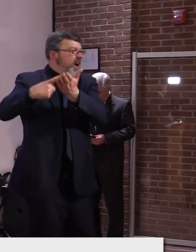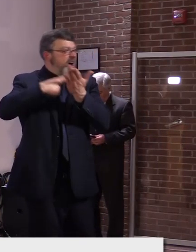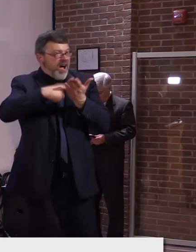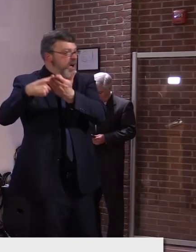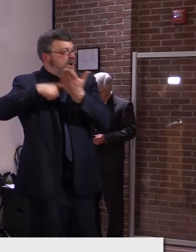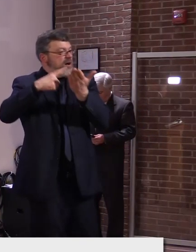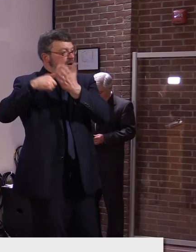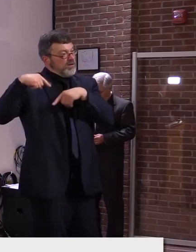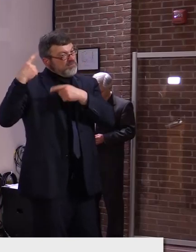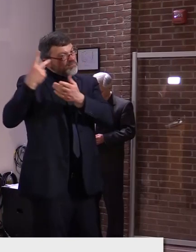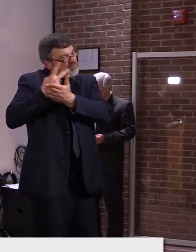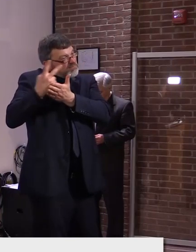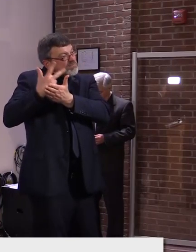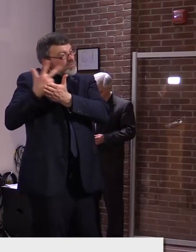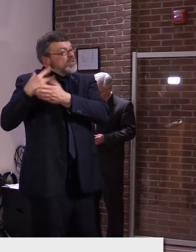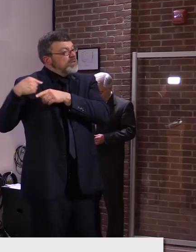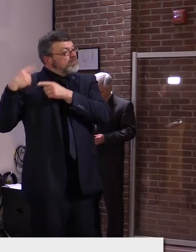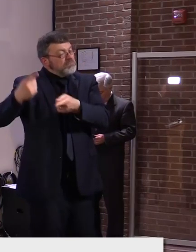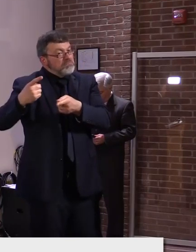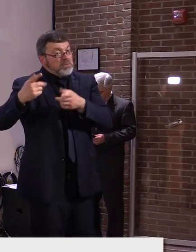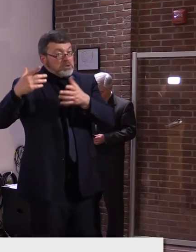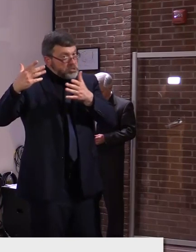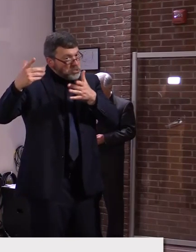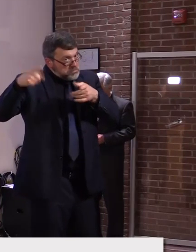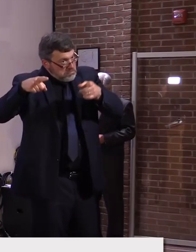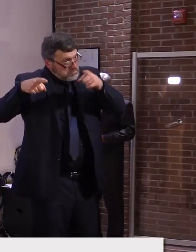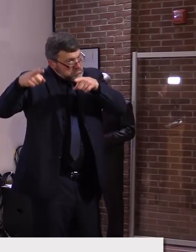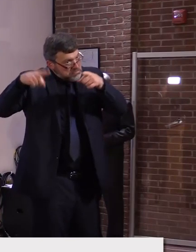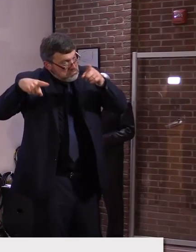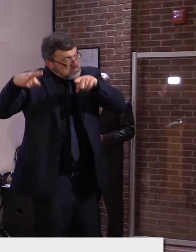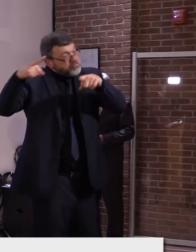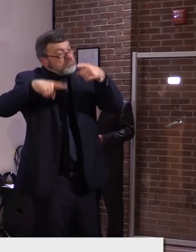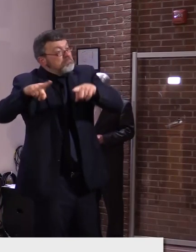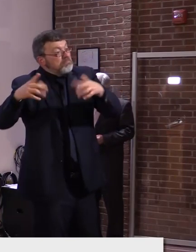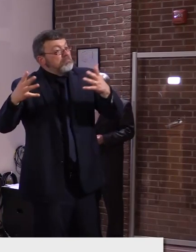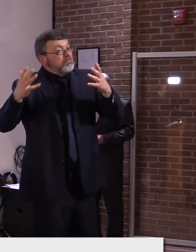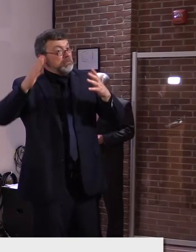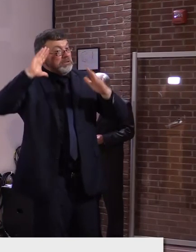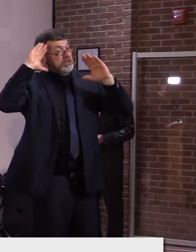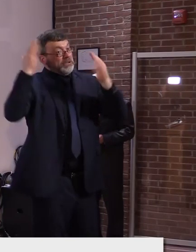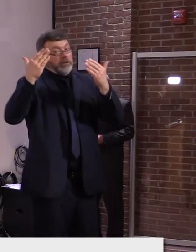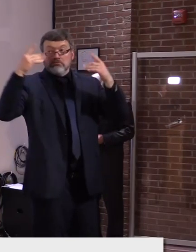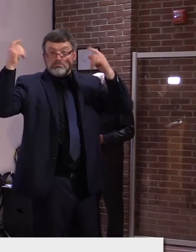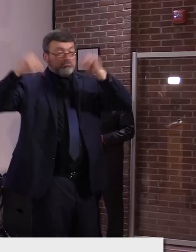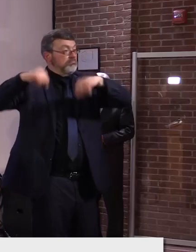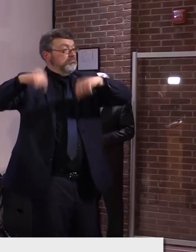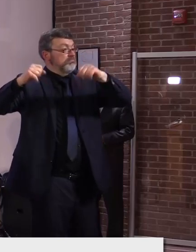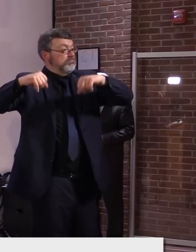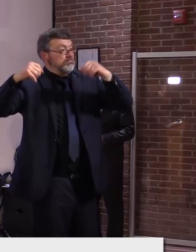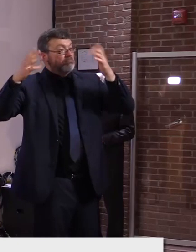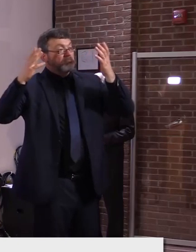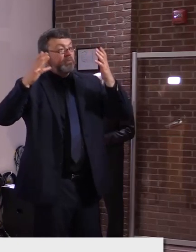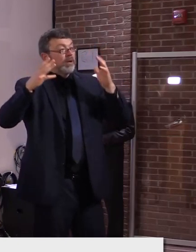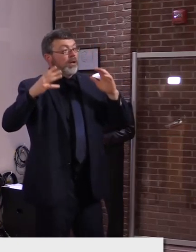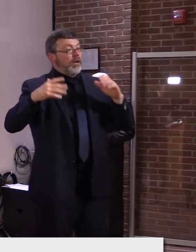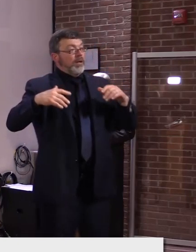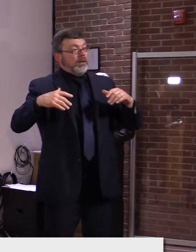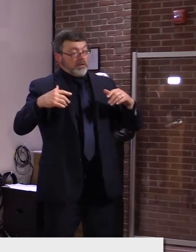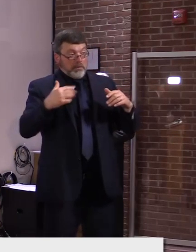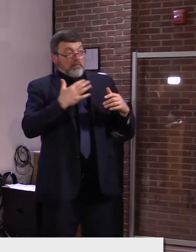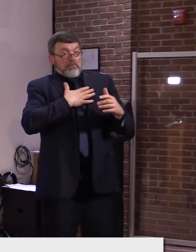they've shook hands on and will be presenting to their bodies today and or tonight as well is something that we can support,